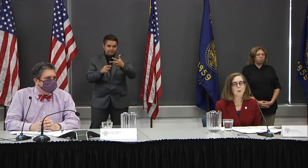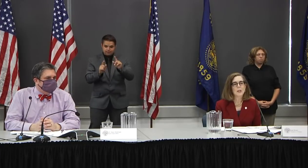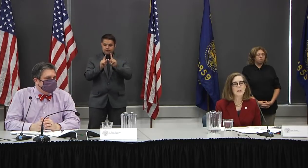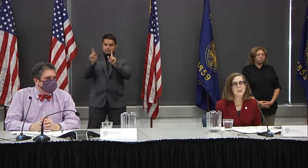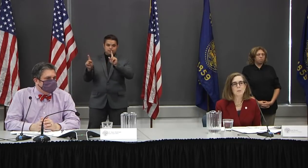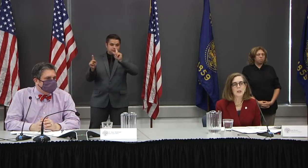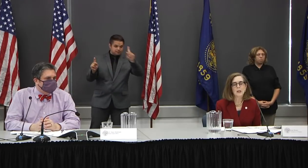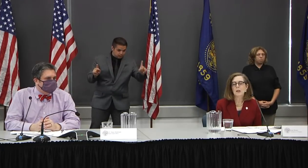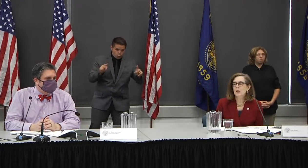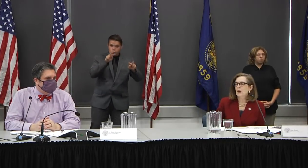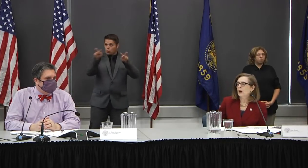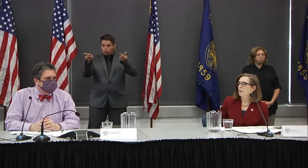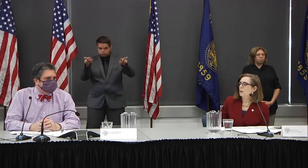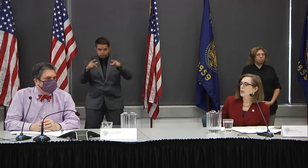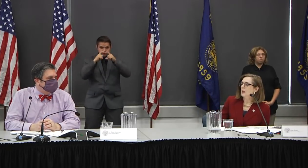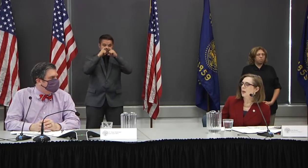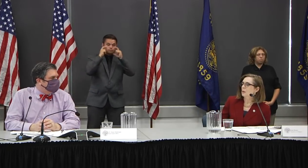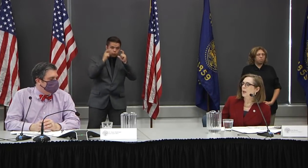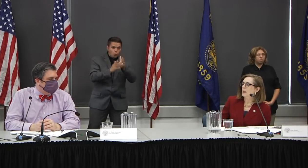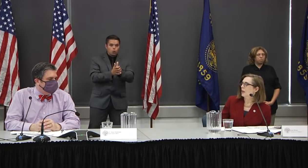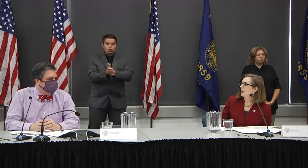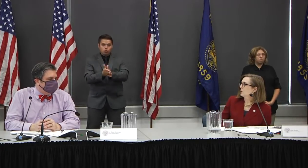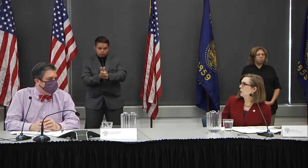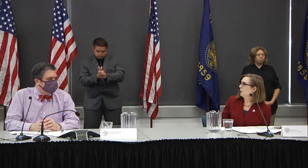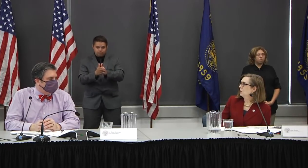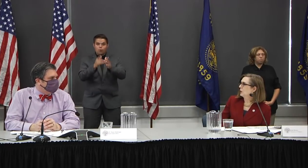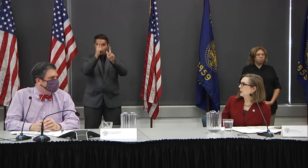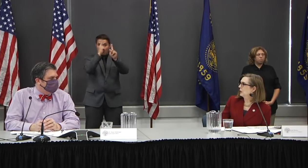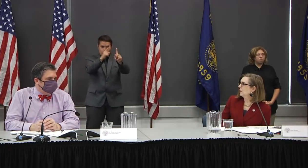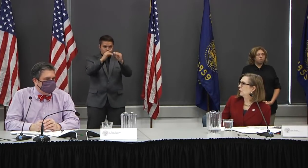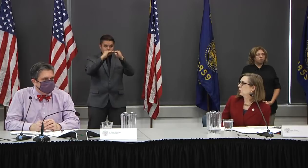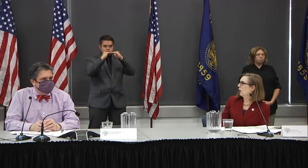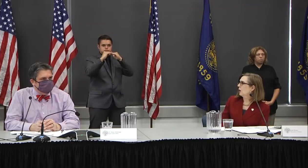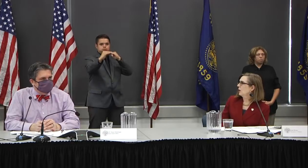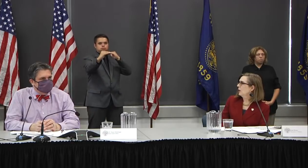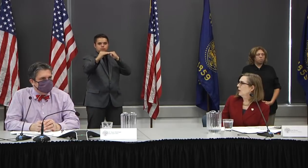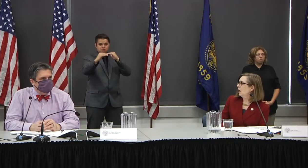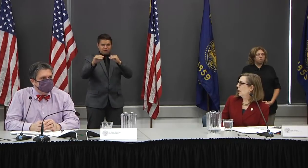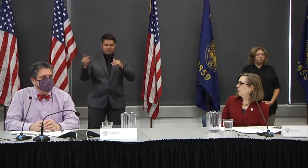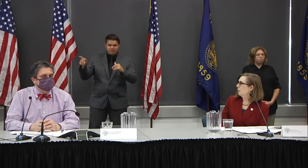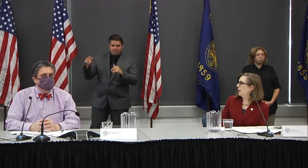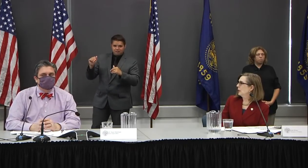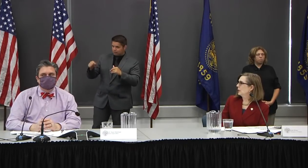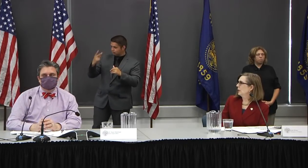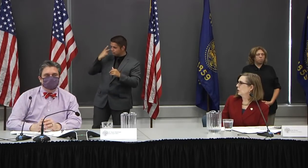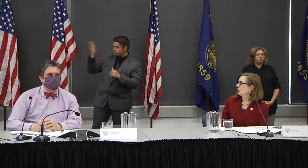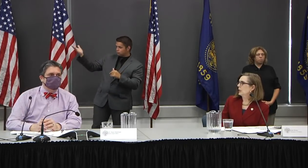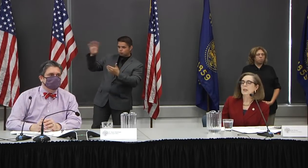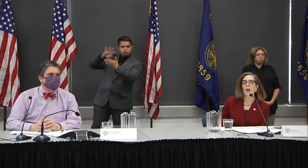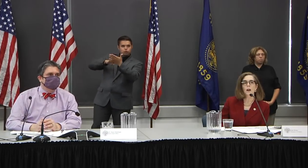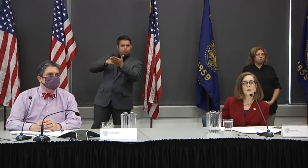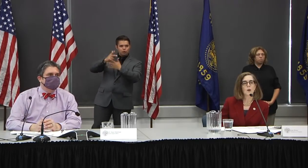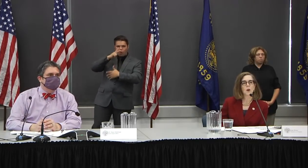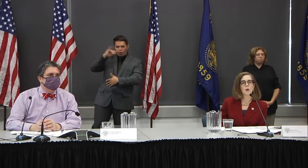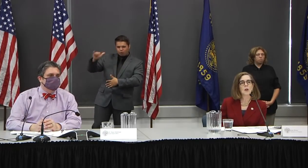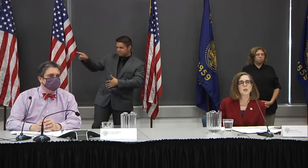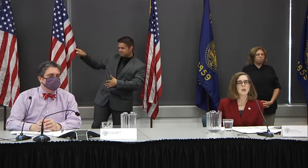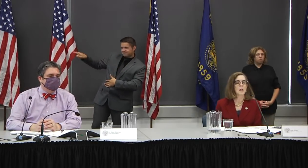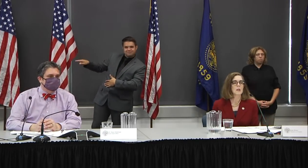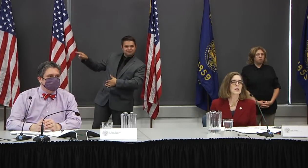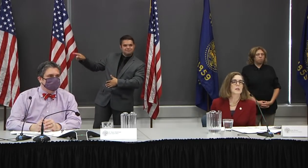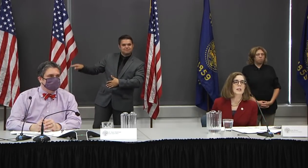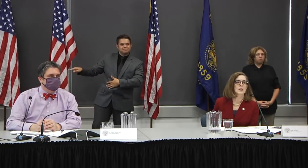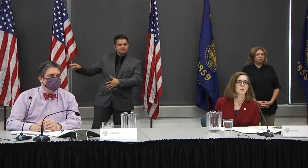get where we need to be. The timeline, and I don't know if you can see the chart, but essentially at the